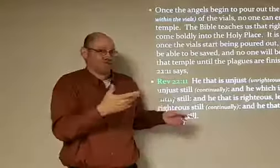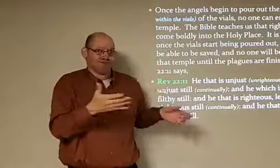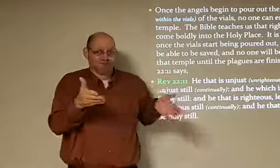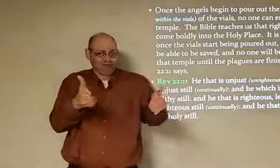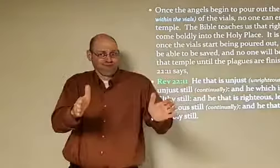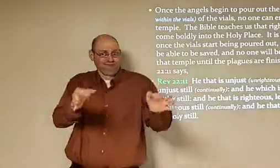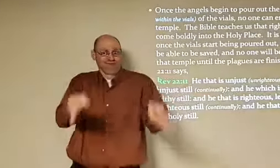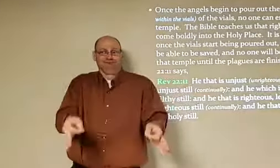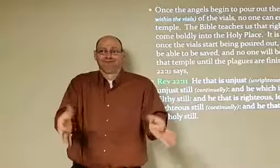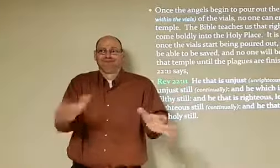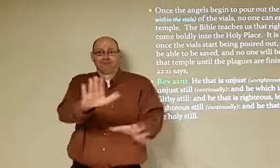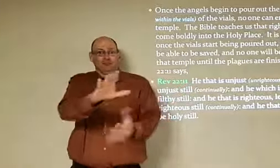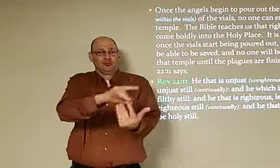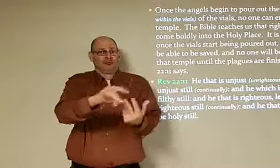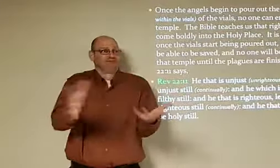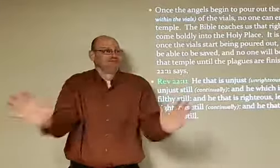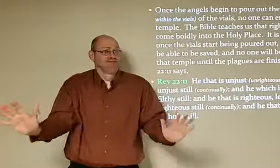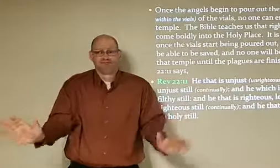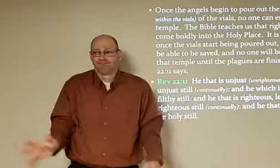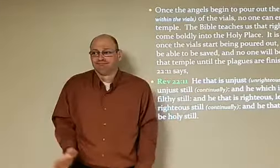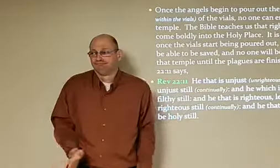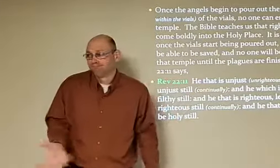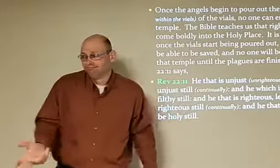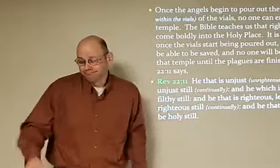Well, everyone on their own. That's your choice.